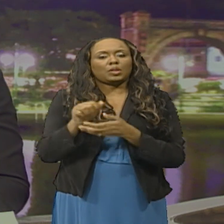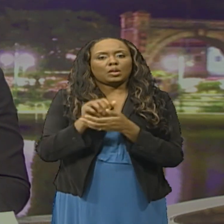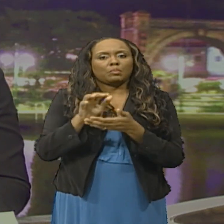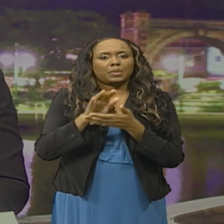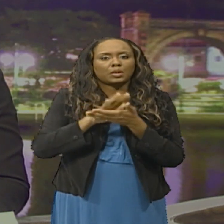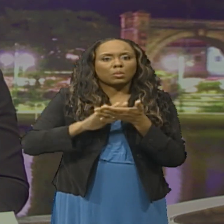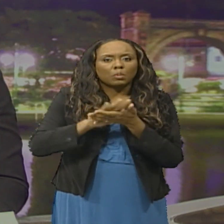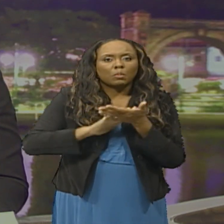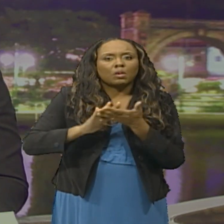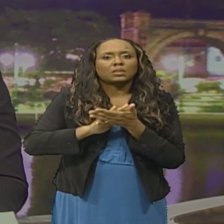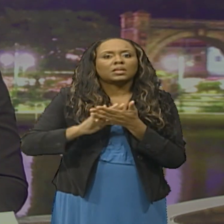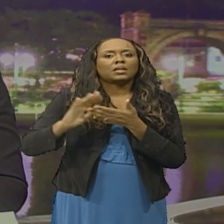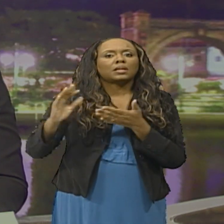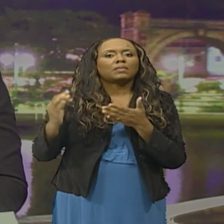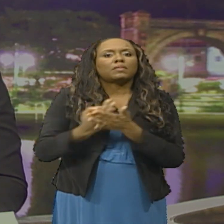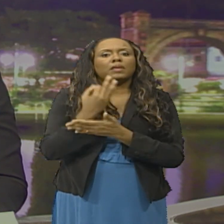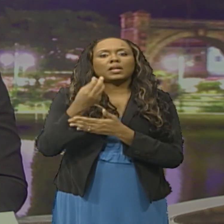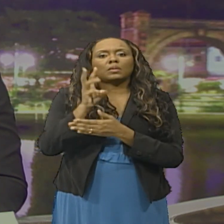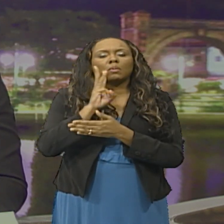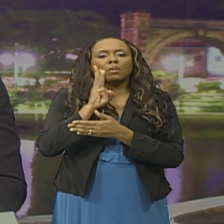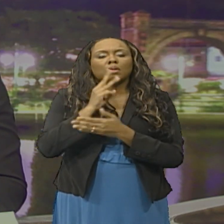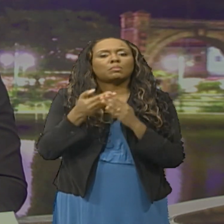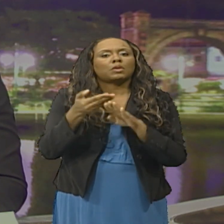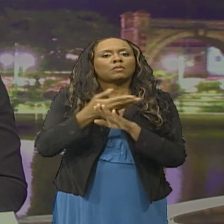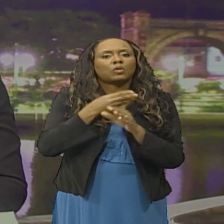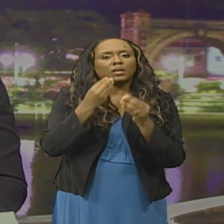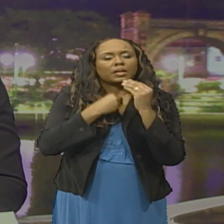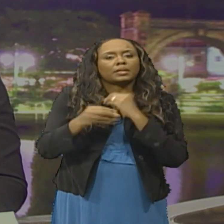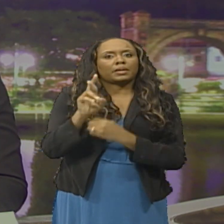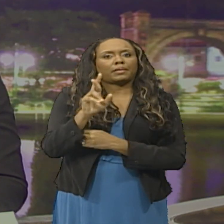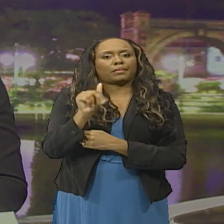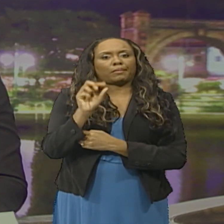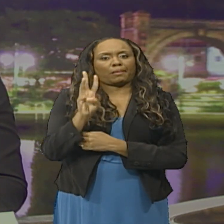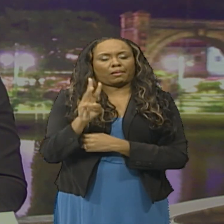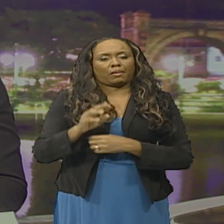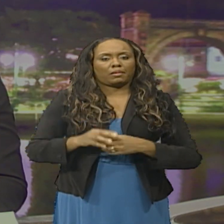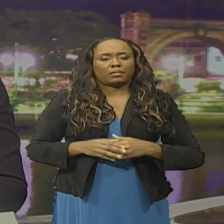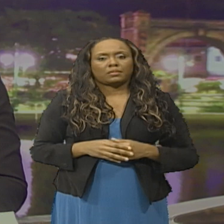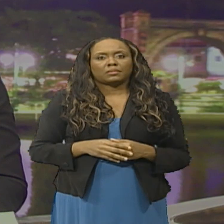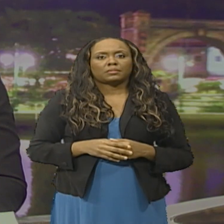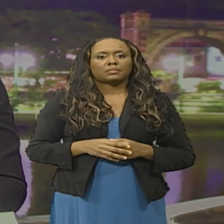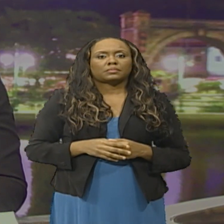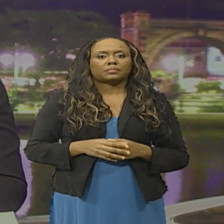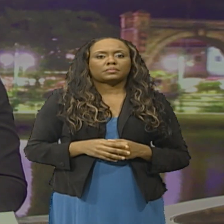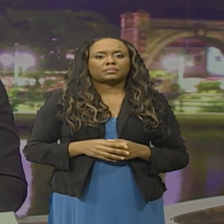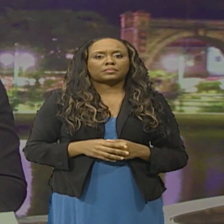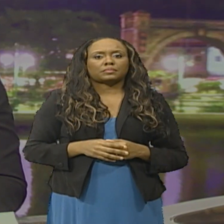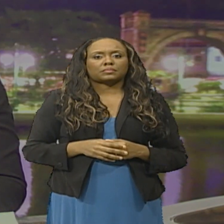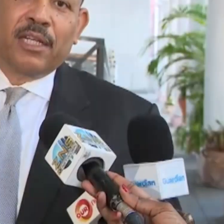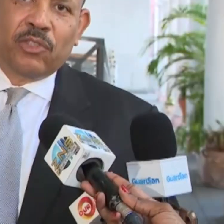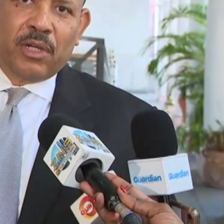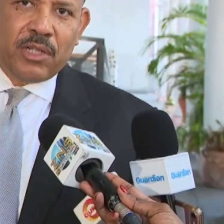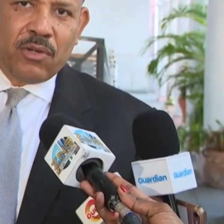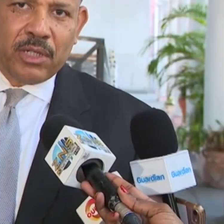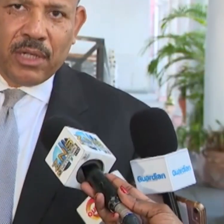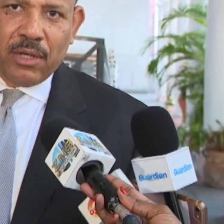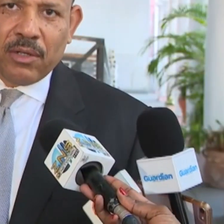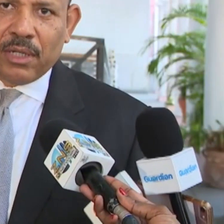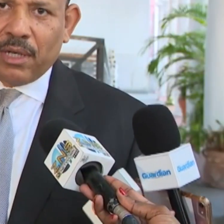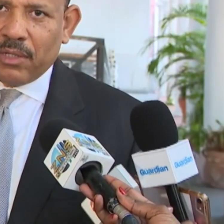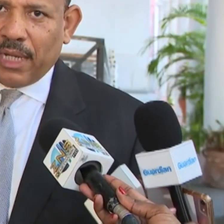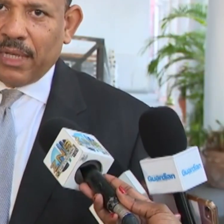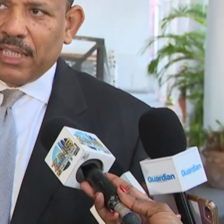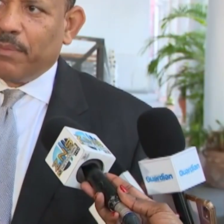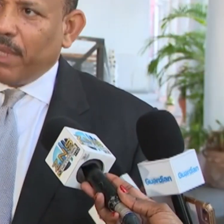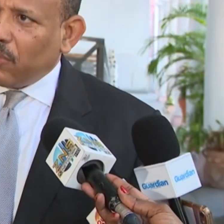washed in fresh water before it's eaten raw. go ahead and enjoy your Scotch conch